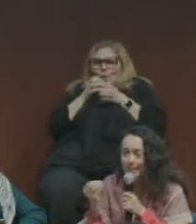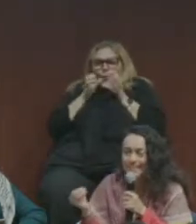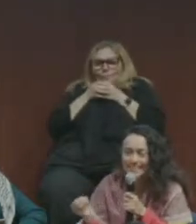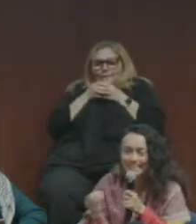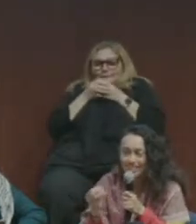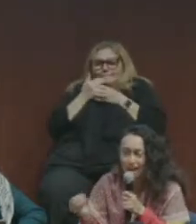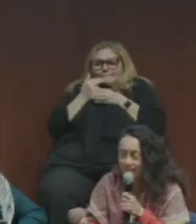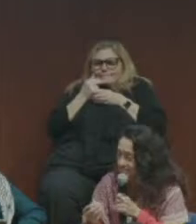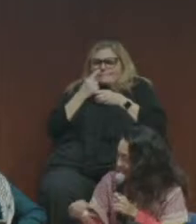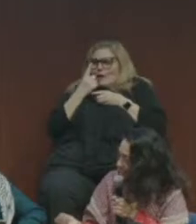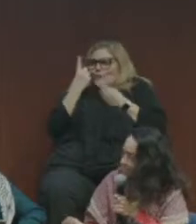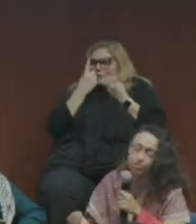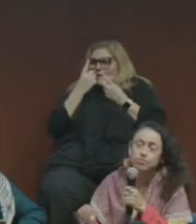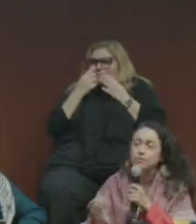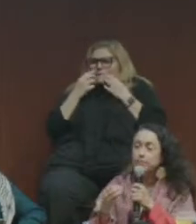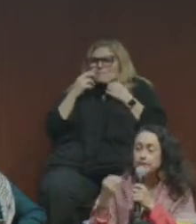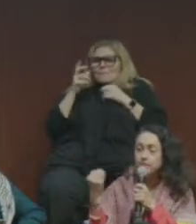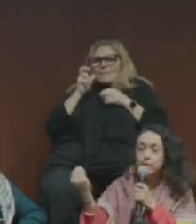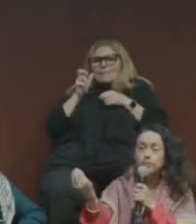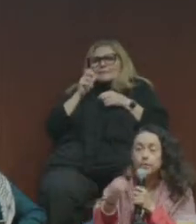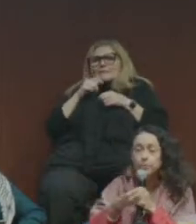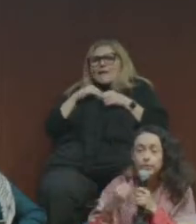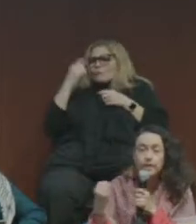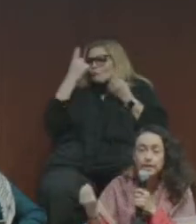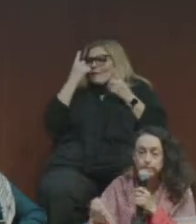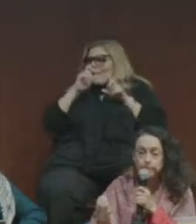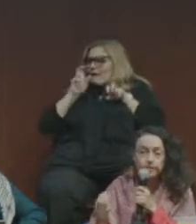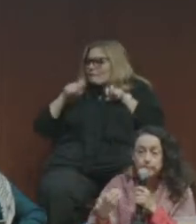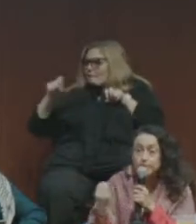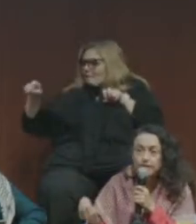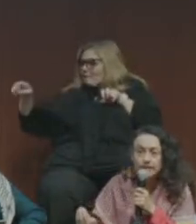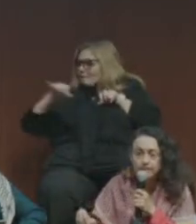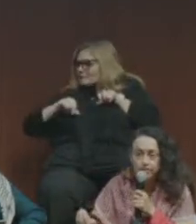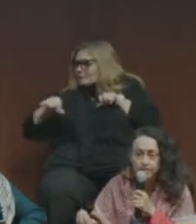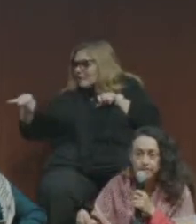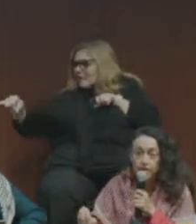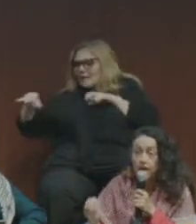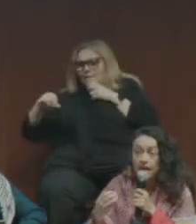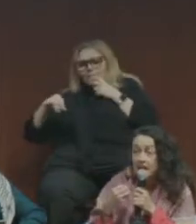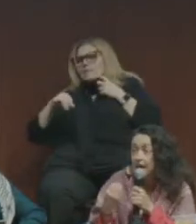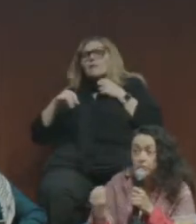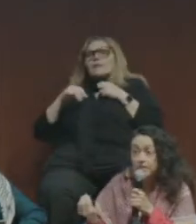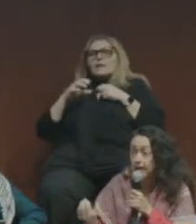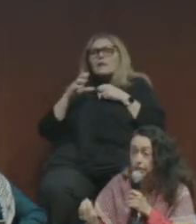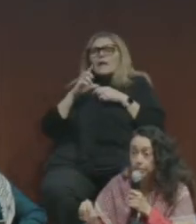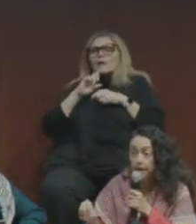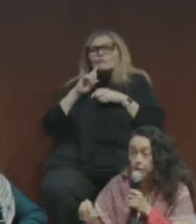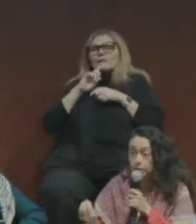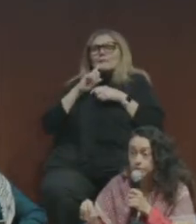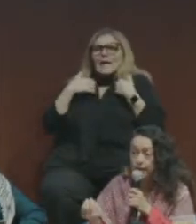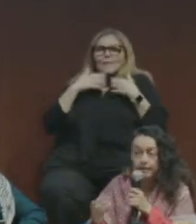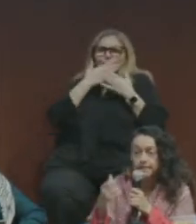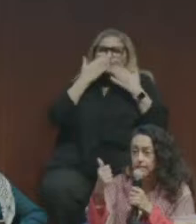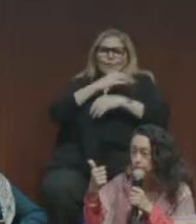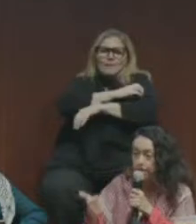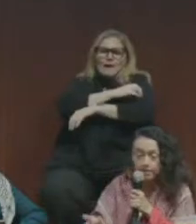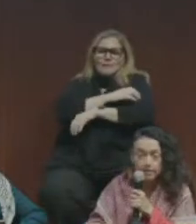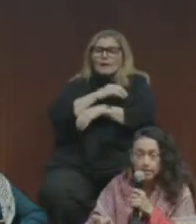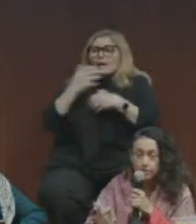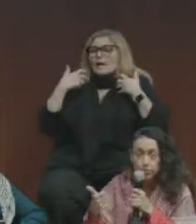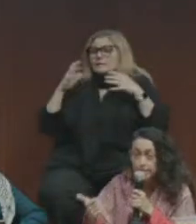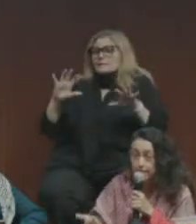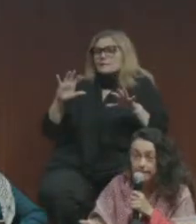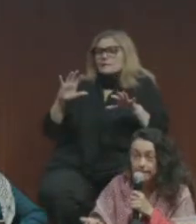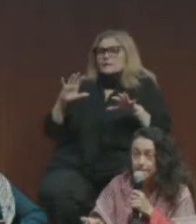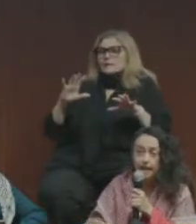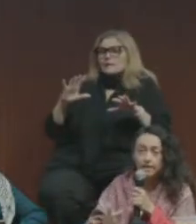cubicle being checked and listened to, and we weren't able, it wasn't collectivized at all. And I really had no power I didn't want